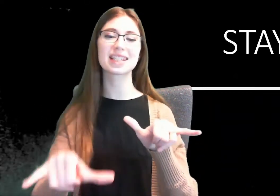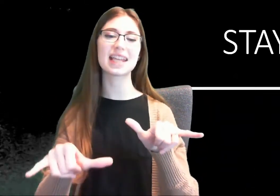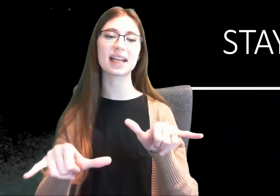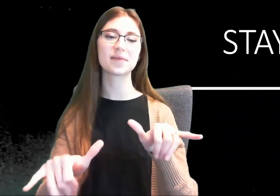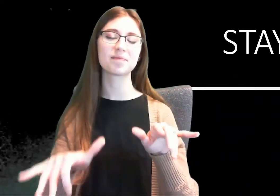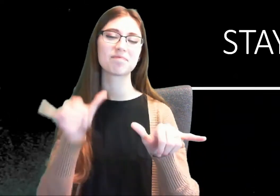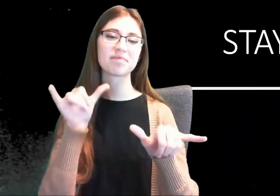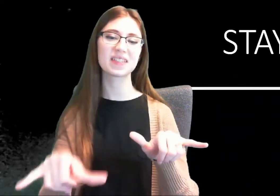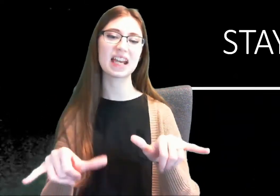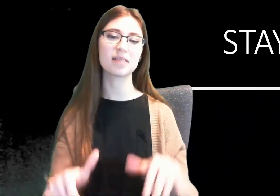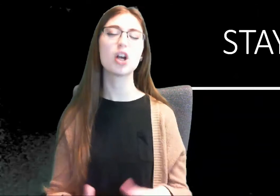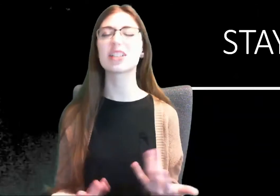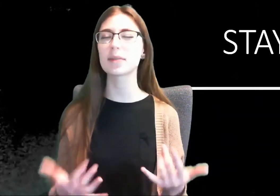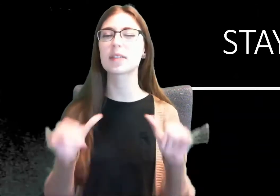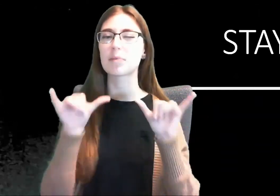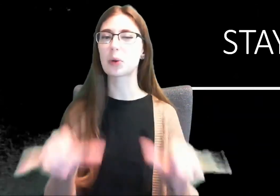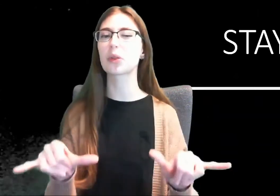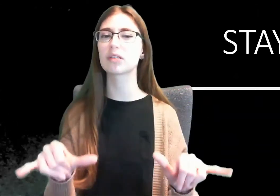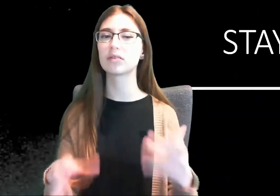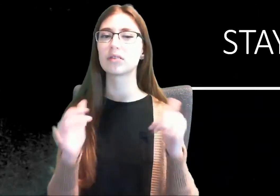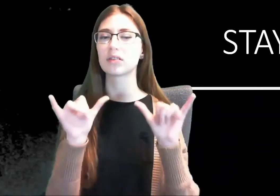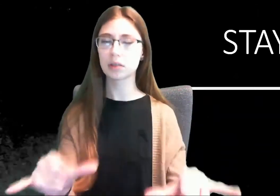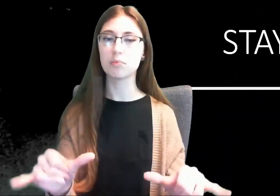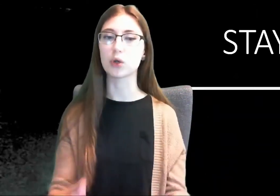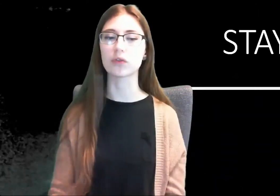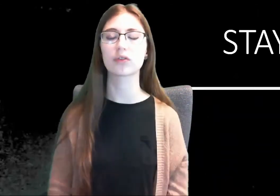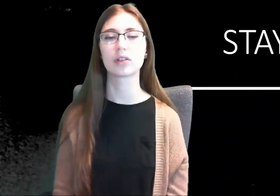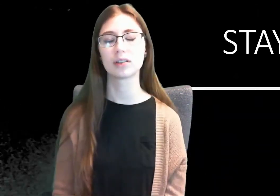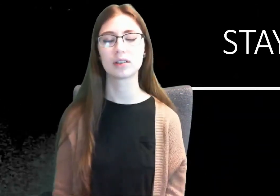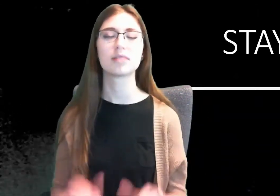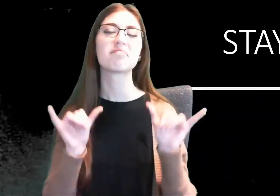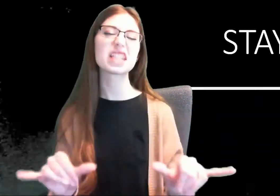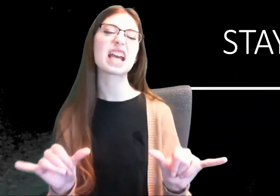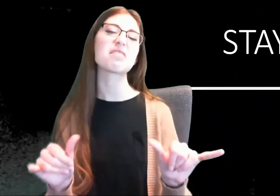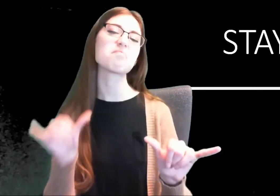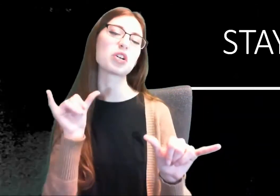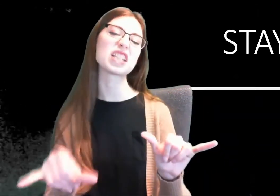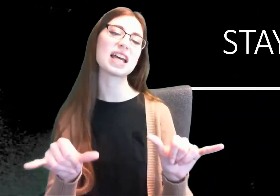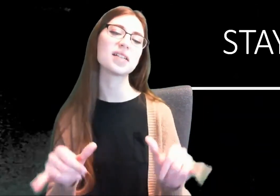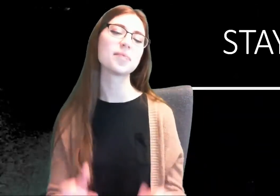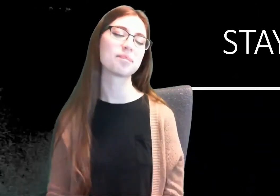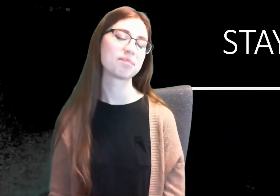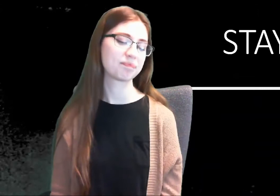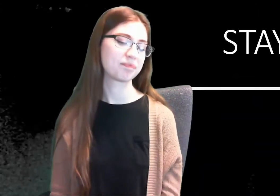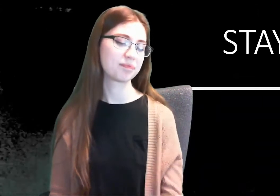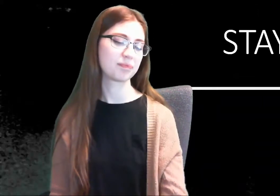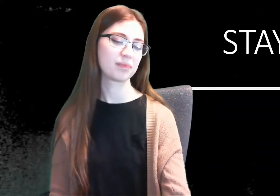Stay. Stay. Or sometimes they both move. Stay or stay.